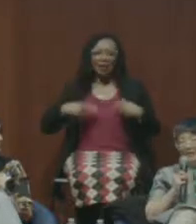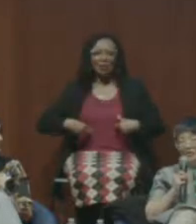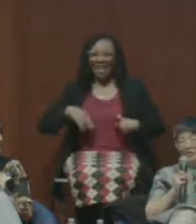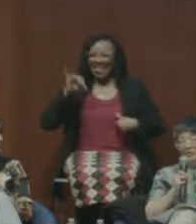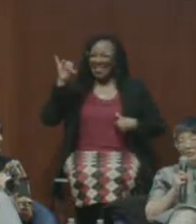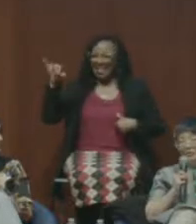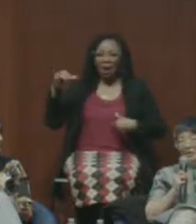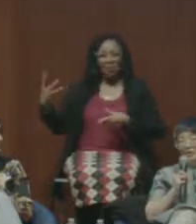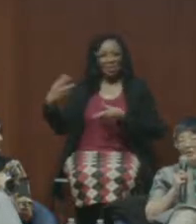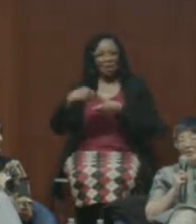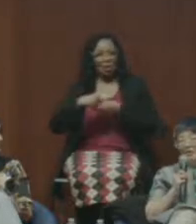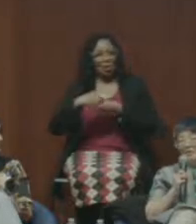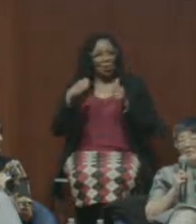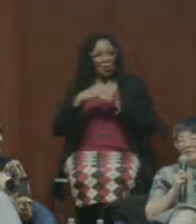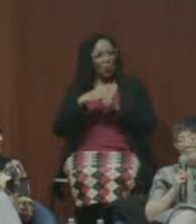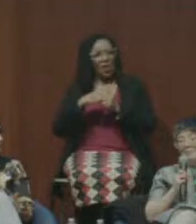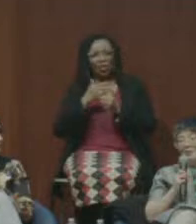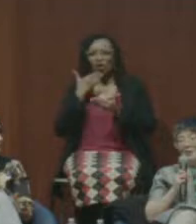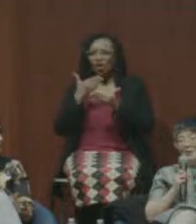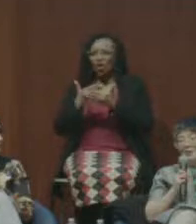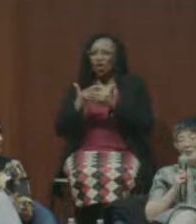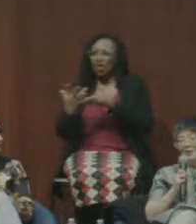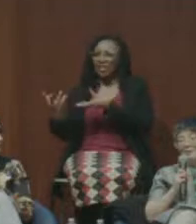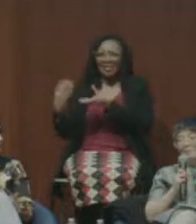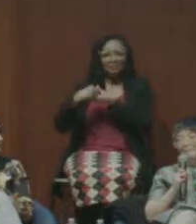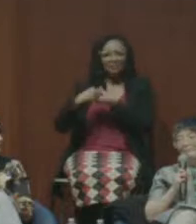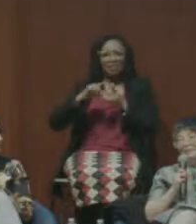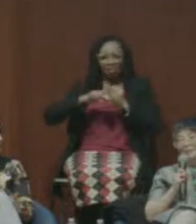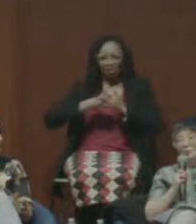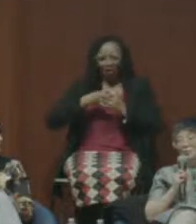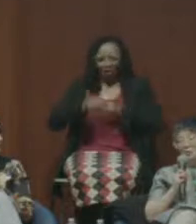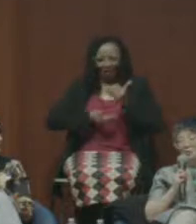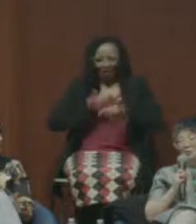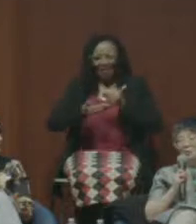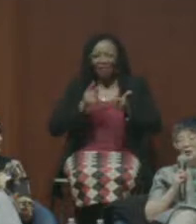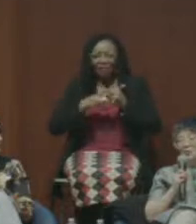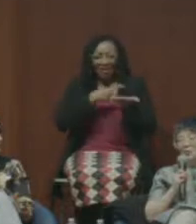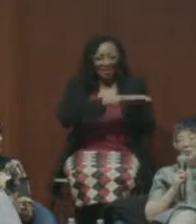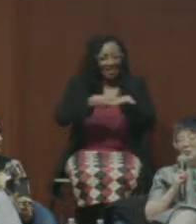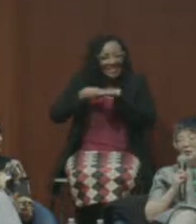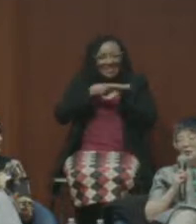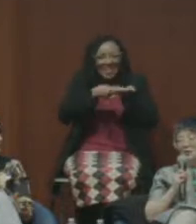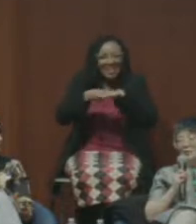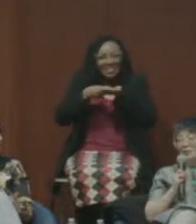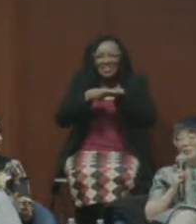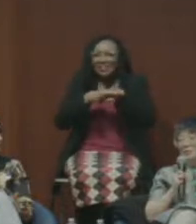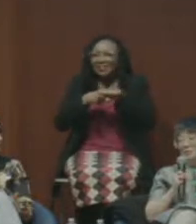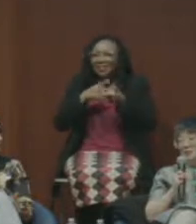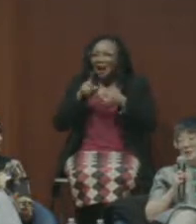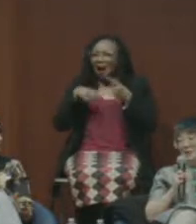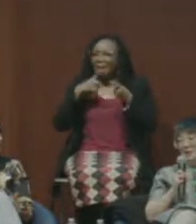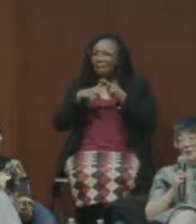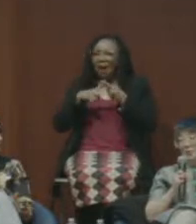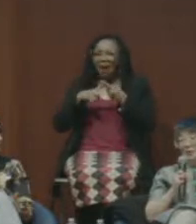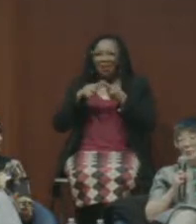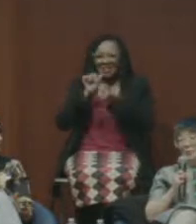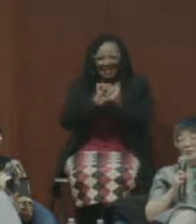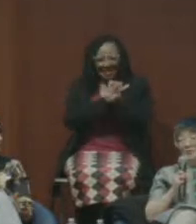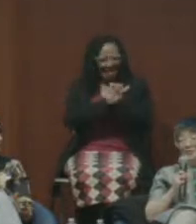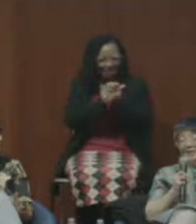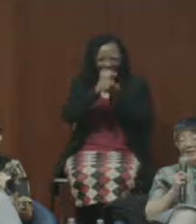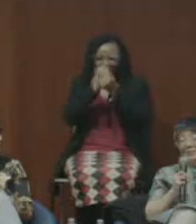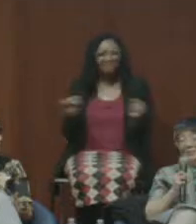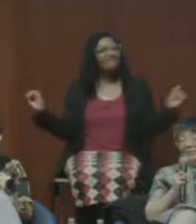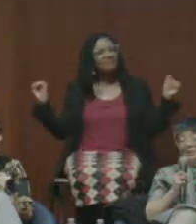intervention into this discourse or rhetoric of thievery, right? Where